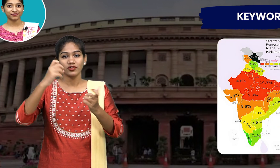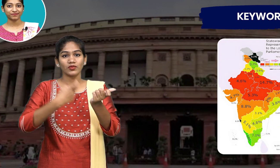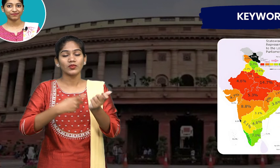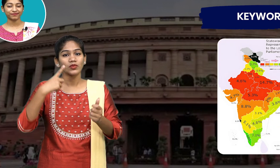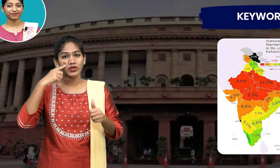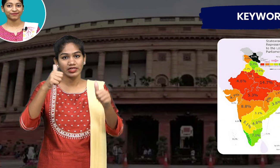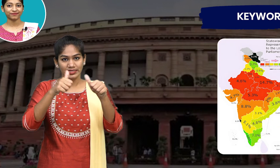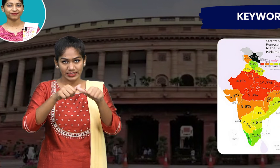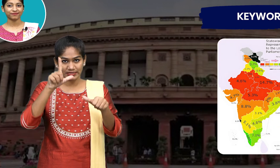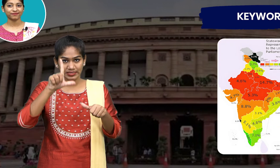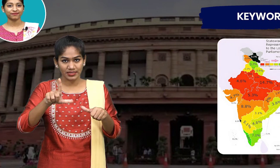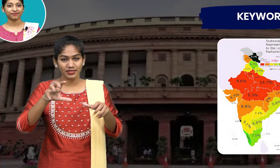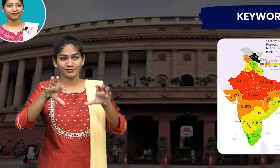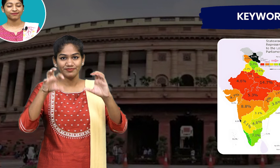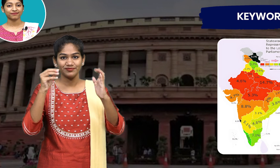constituents.